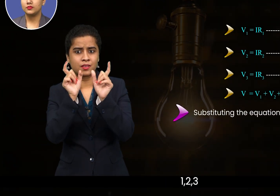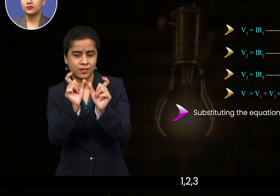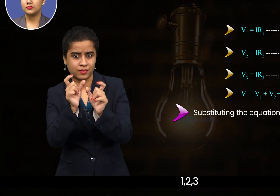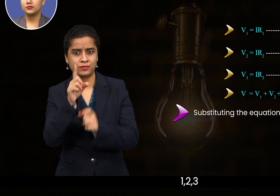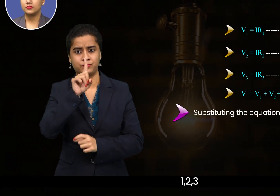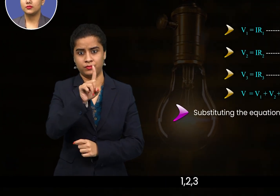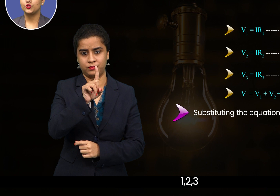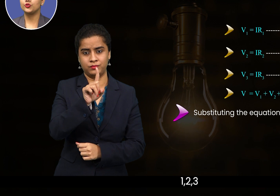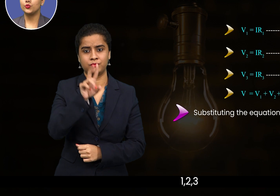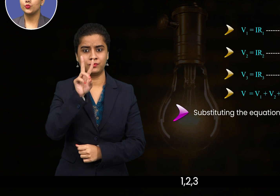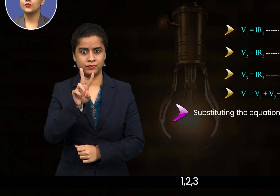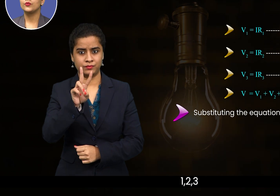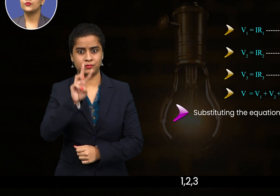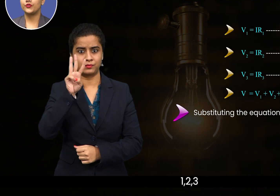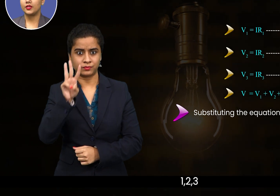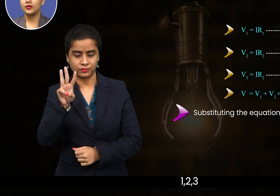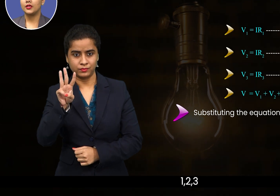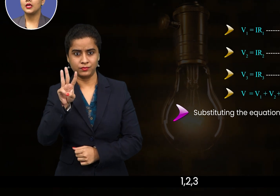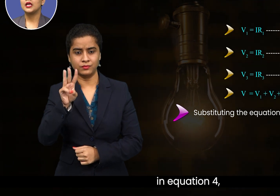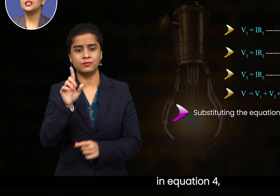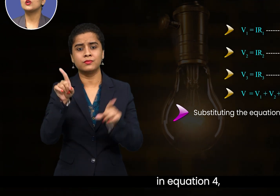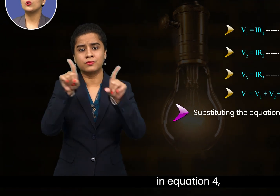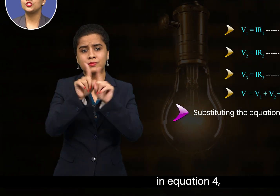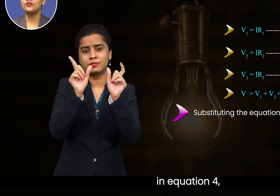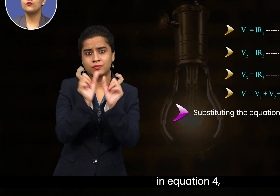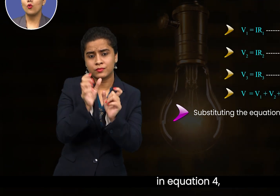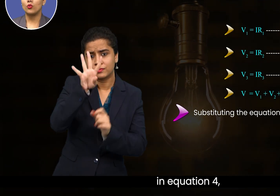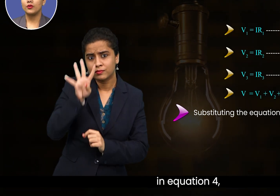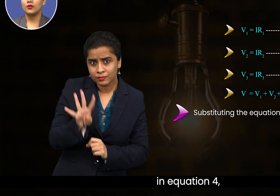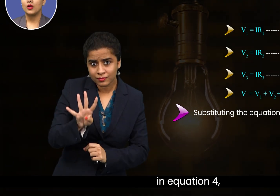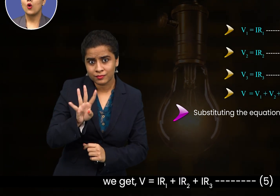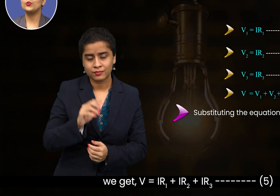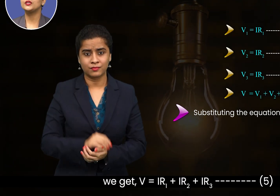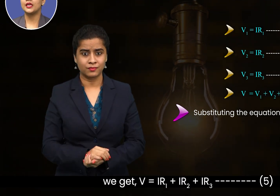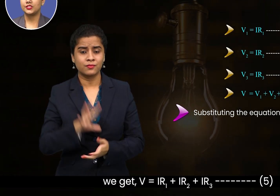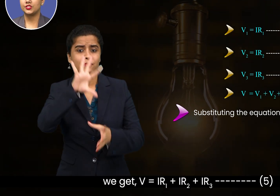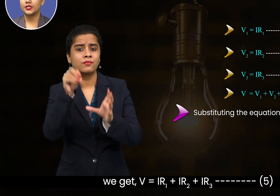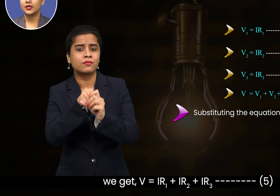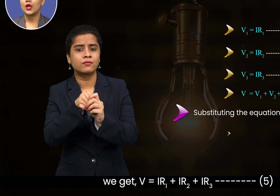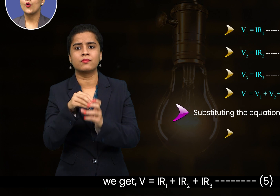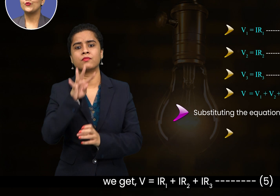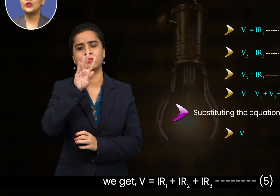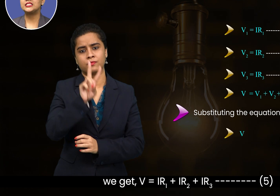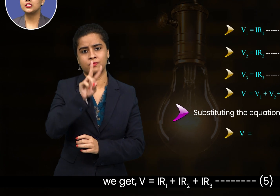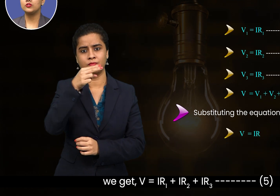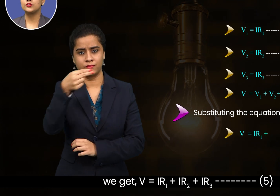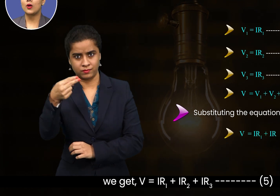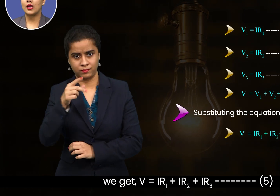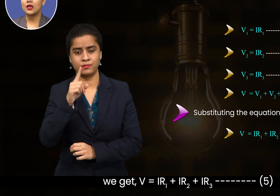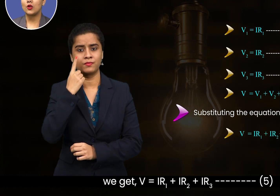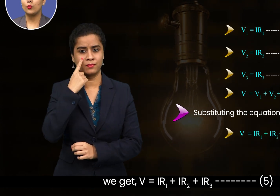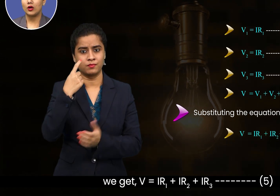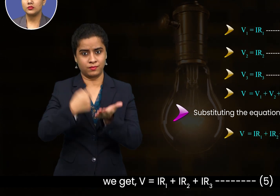1, 2, 3 in equation 4, we get V is equal